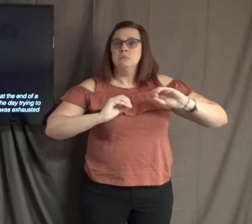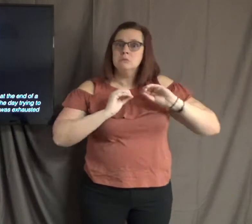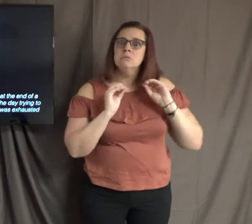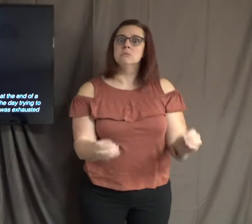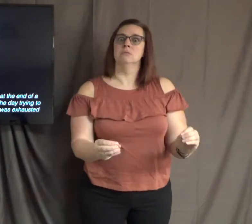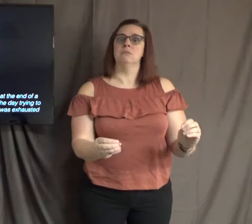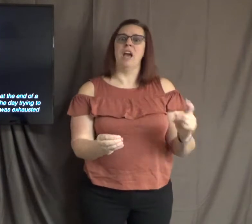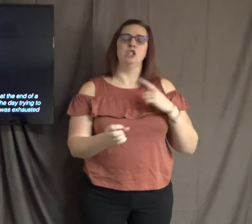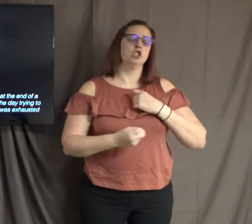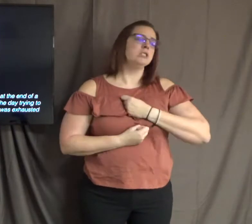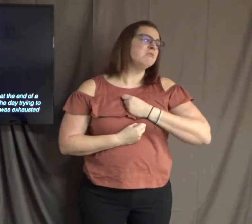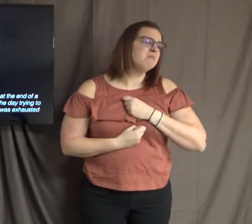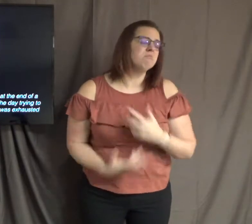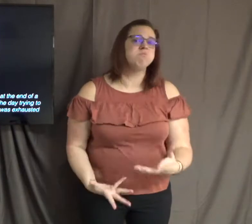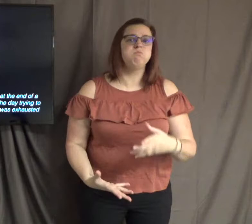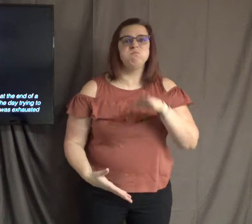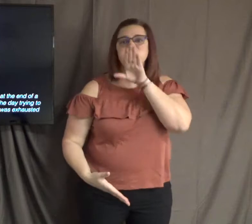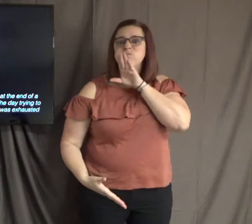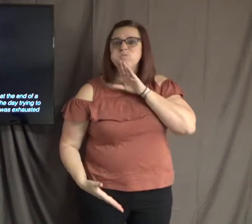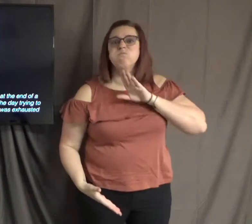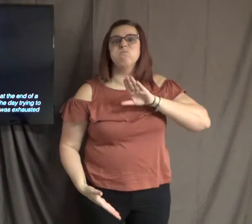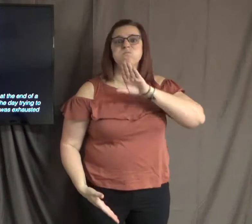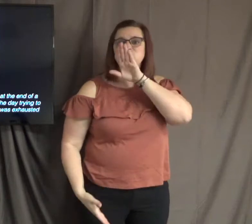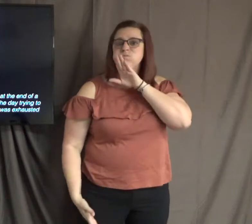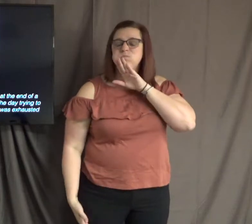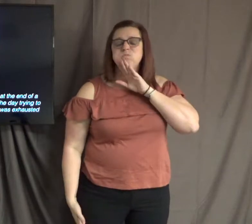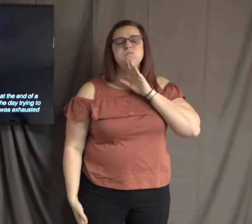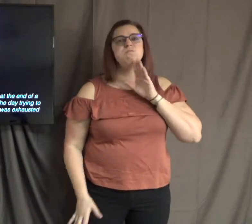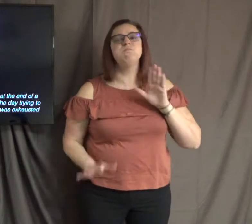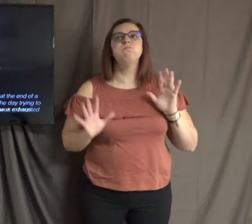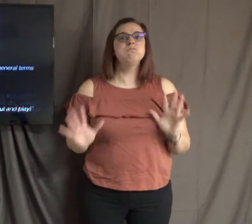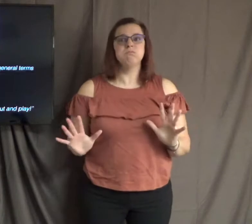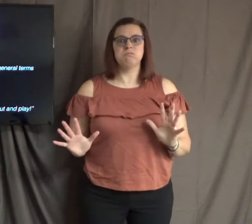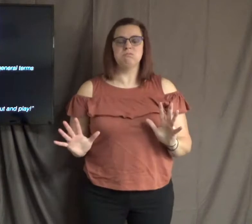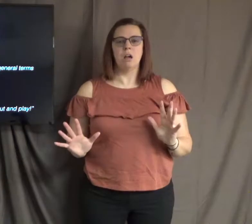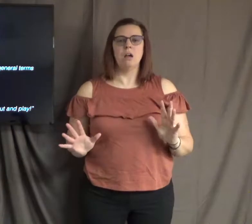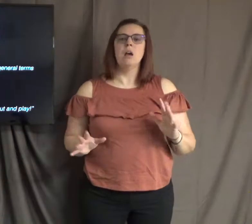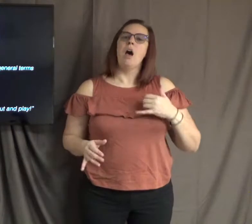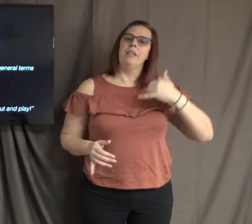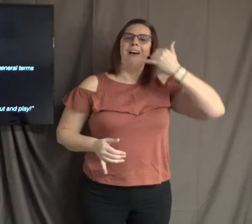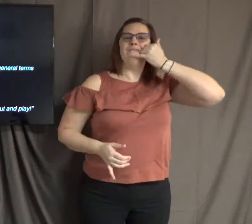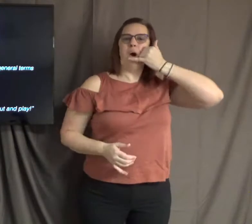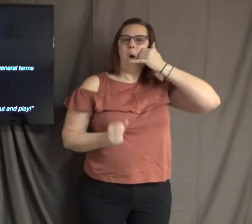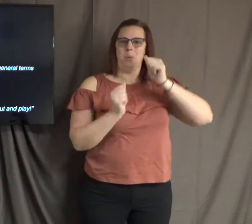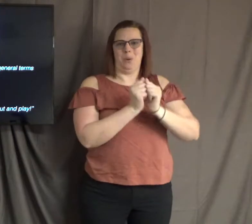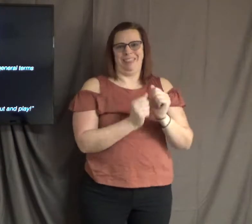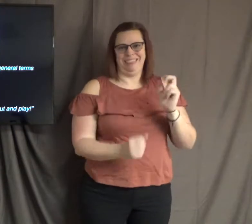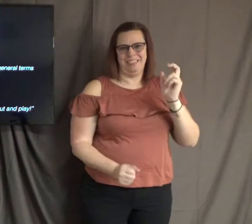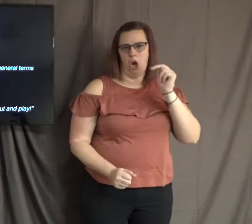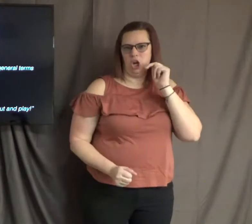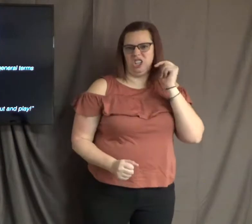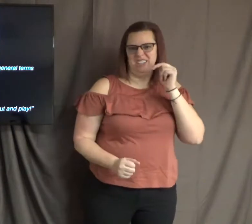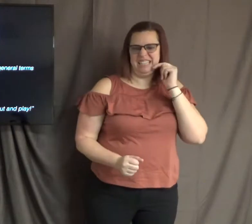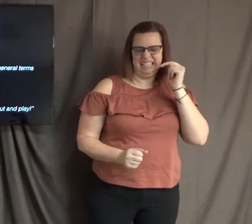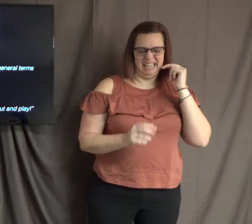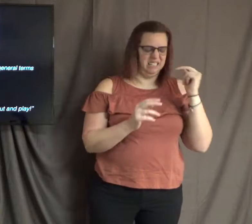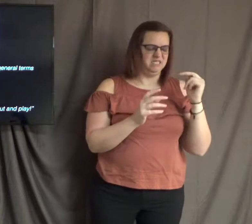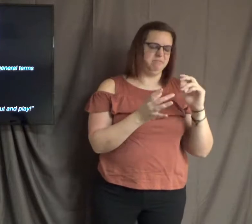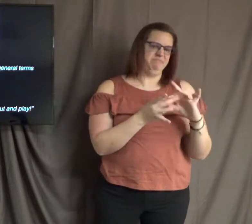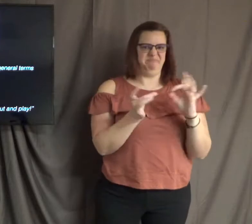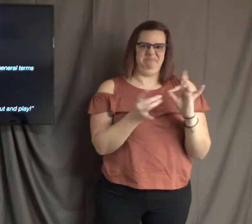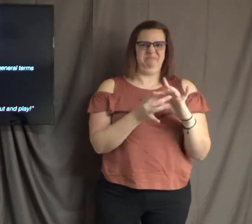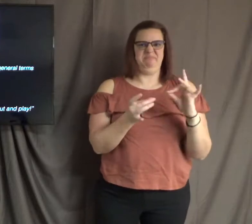was exhausted and very frustrated. On the phone with her young niece, she described in